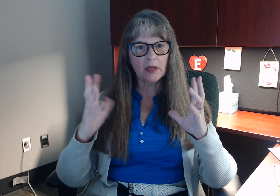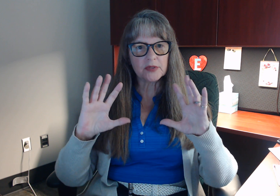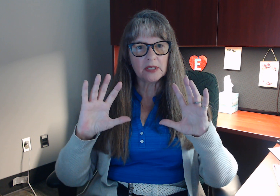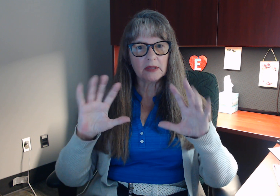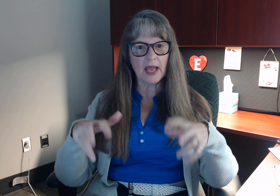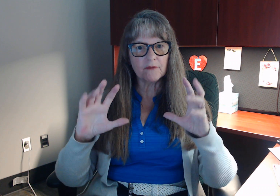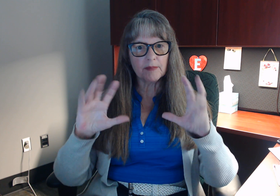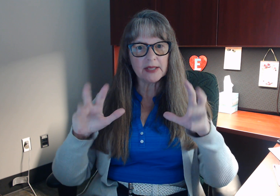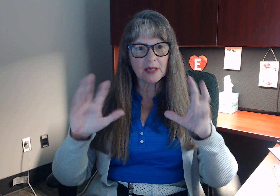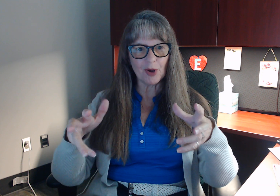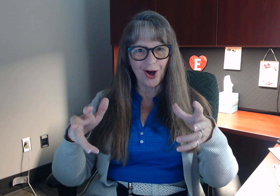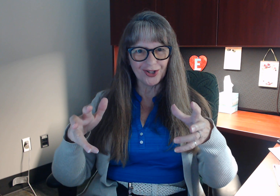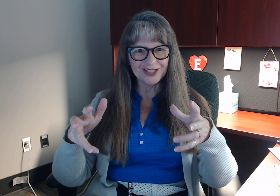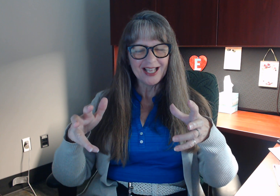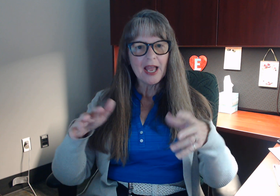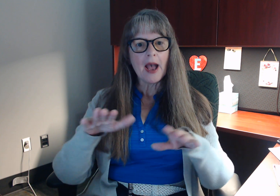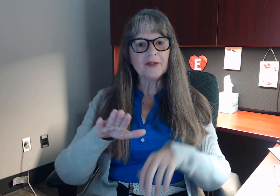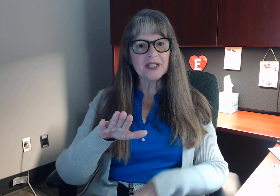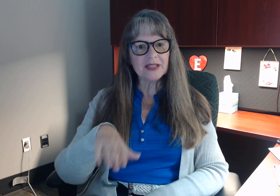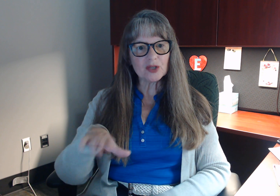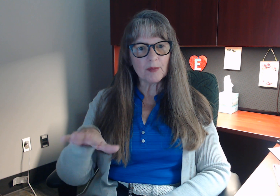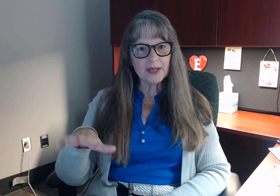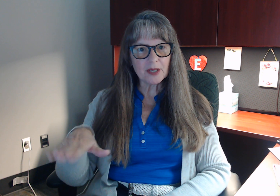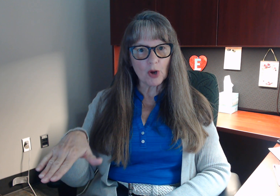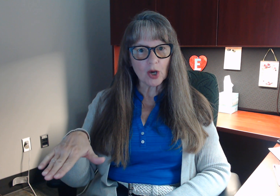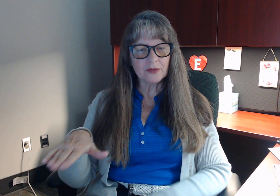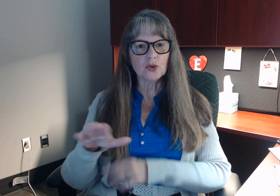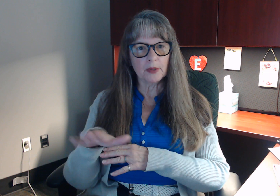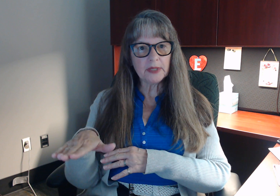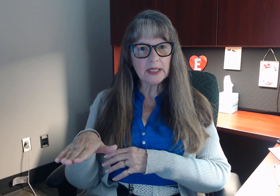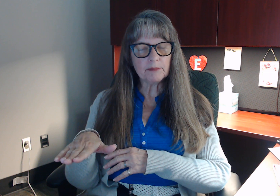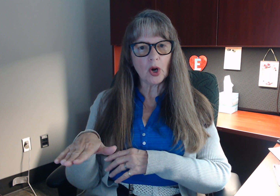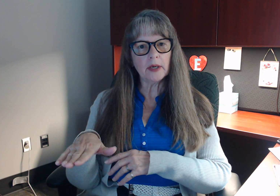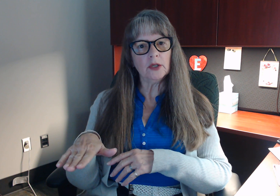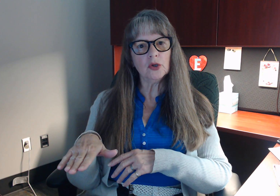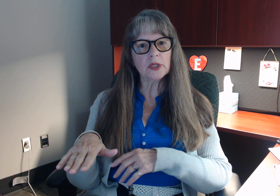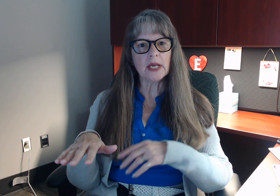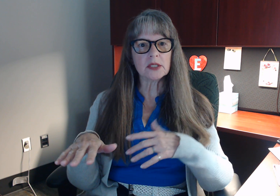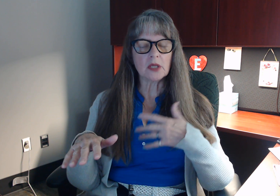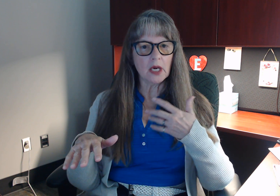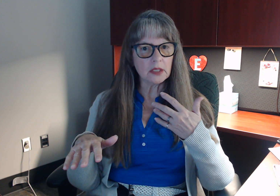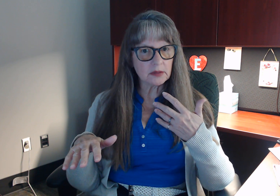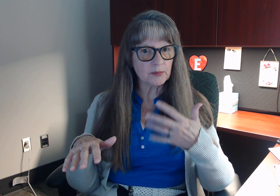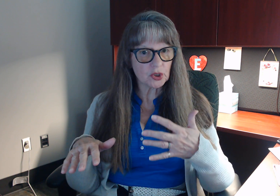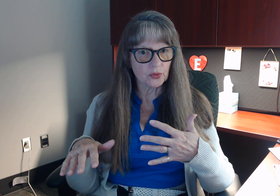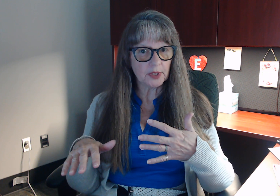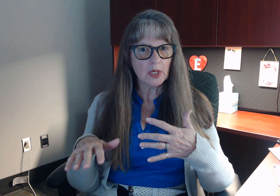seen that for basketball. I've seen this for basketball, the dribbling part, and usually that's sometimes children will